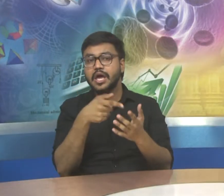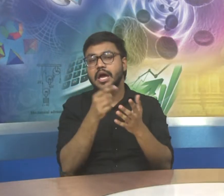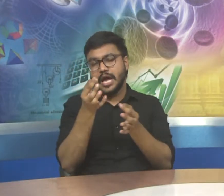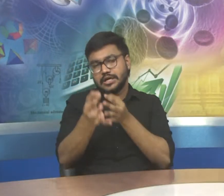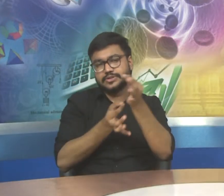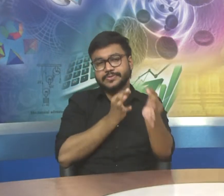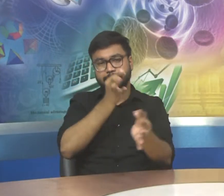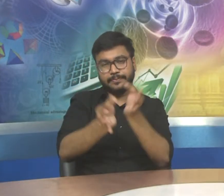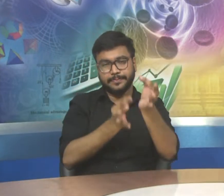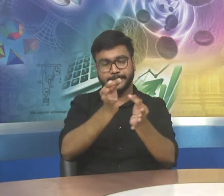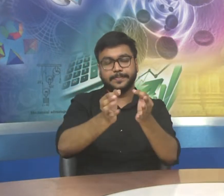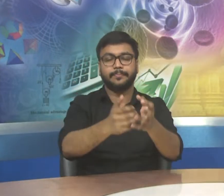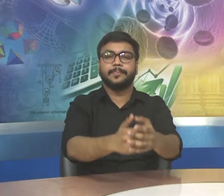force.